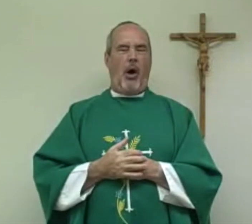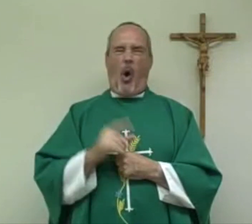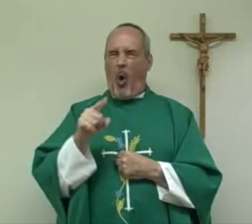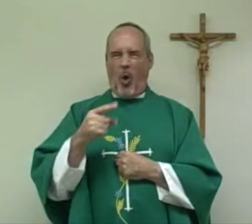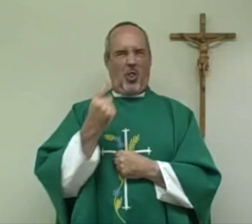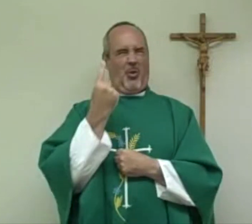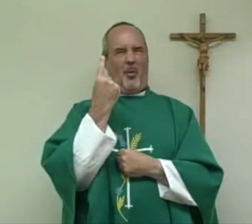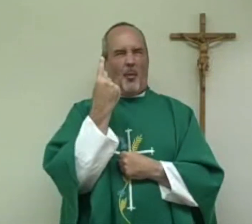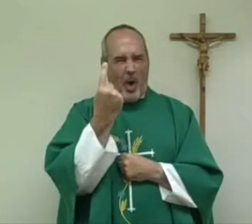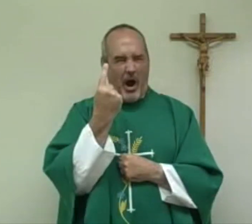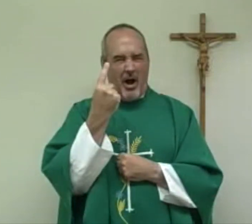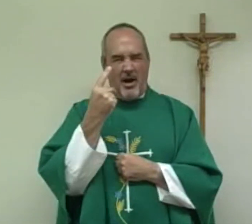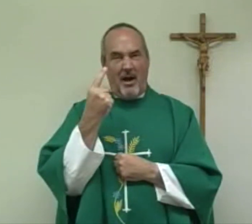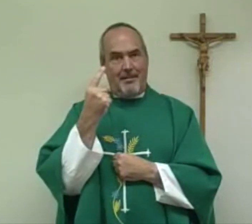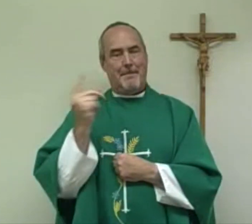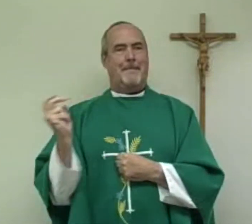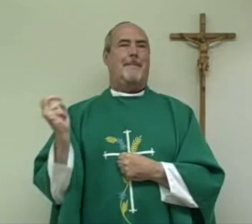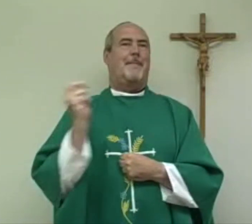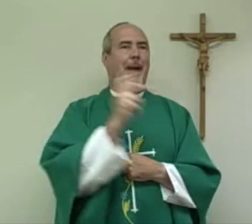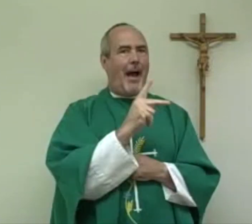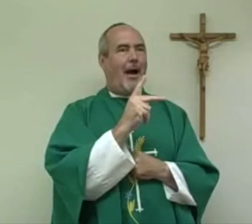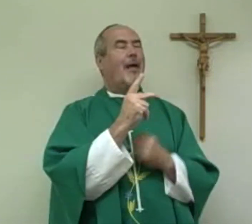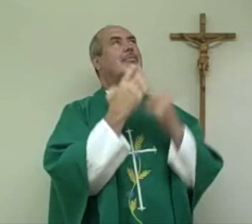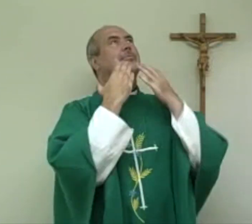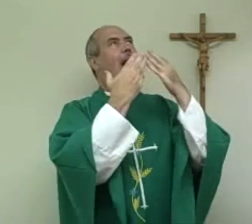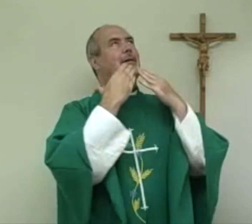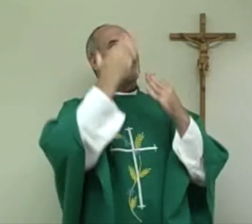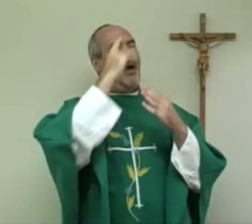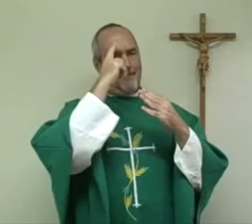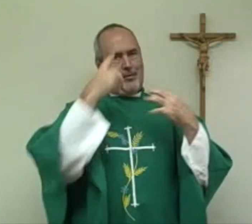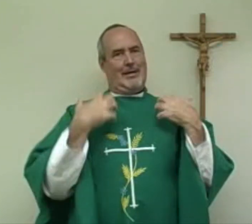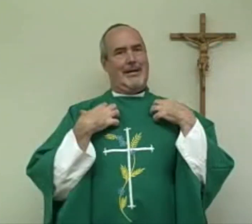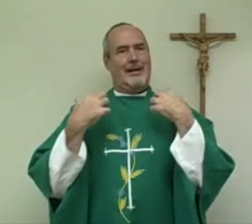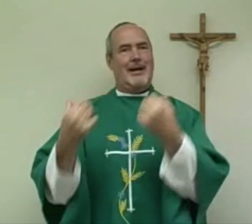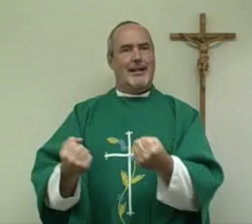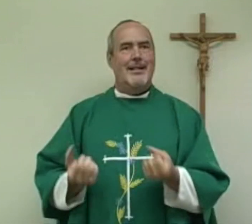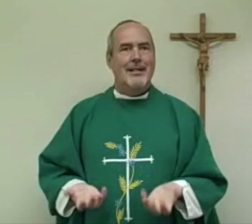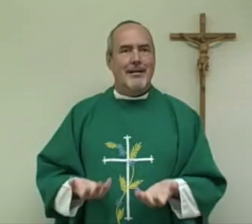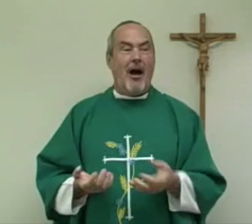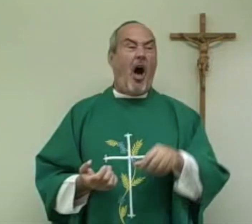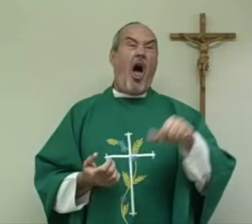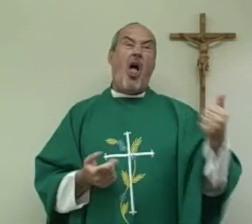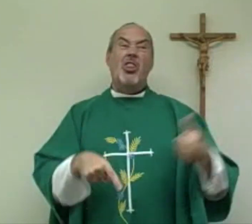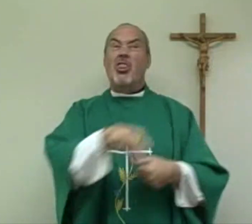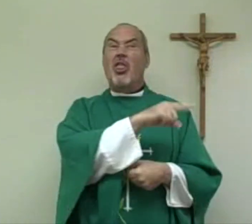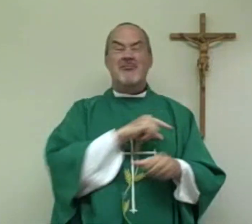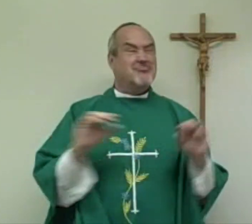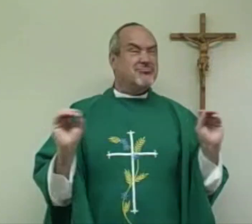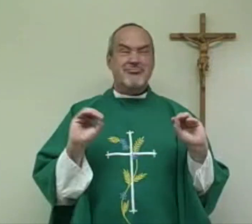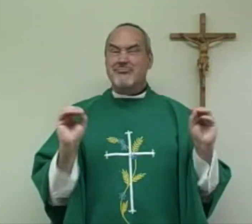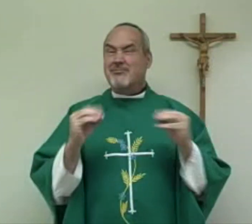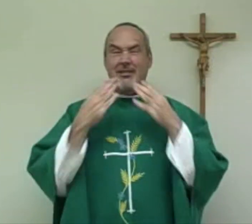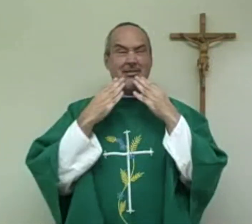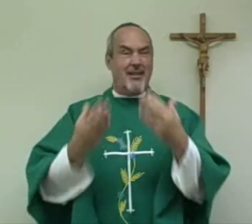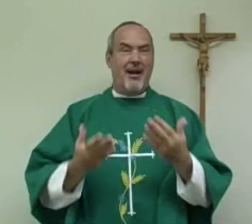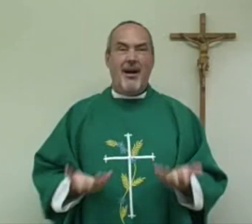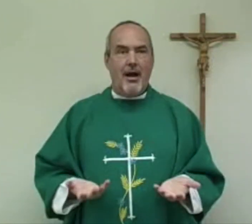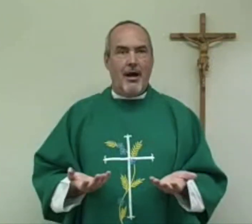lepers. However, only one of them came back and thanked God for the healing. The others didn't